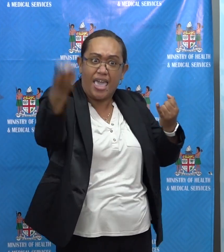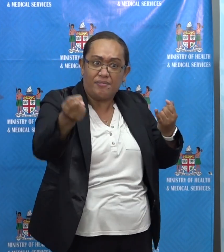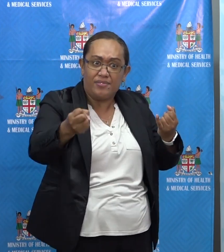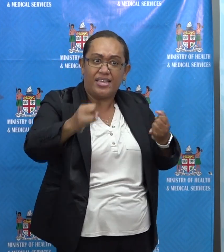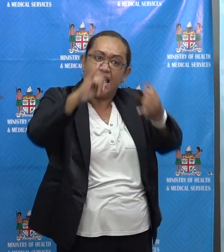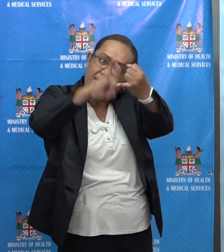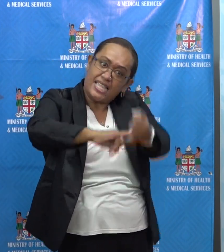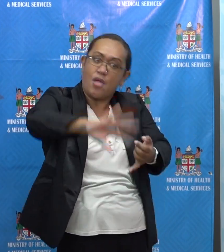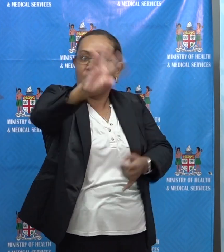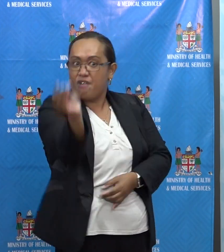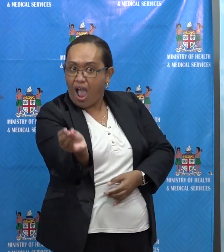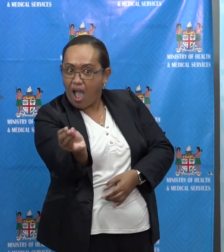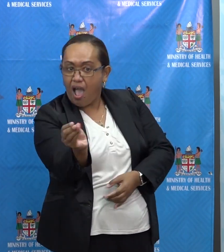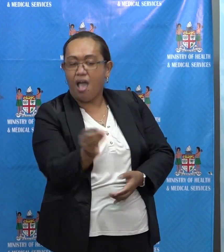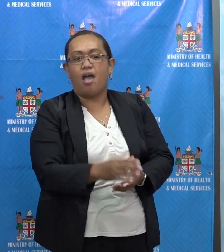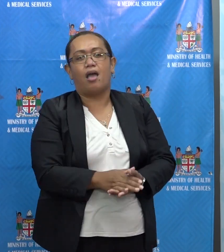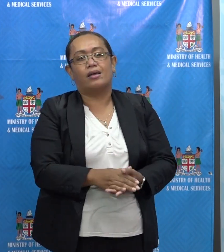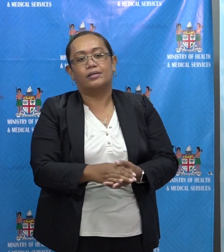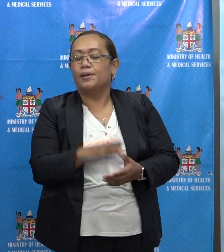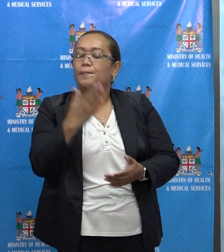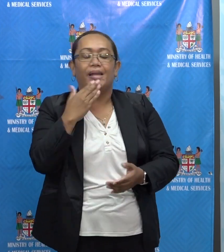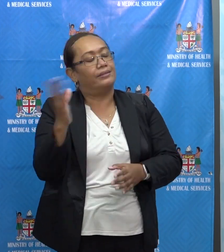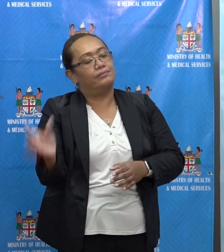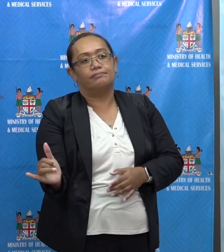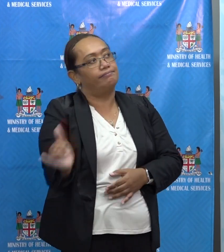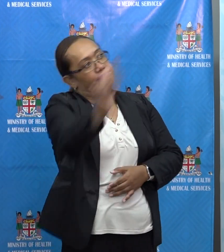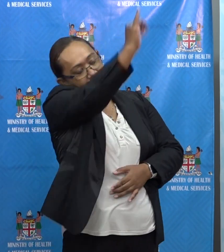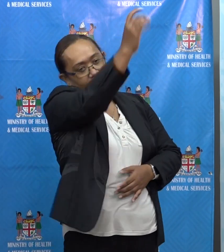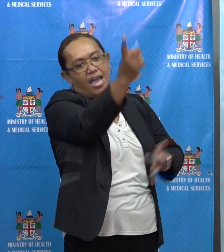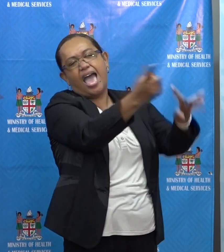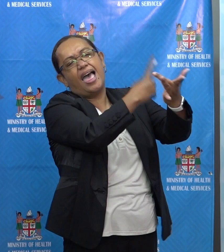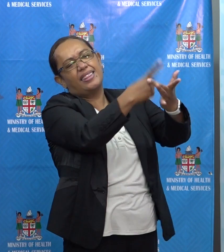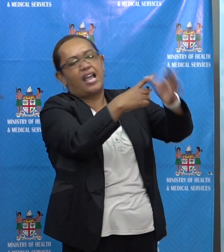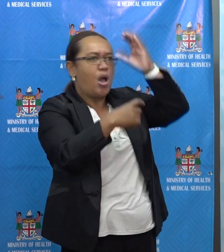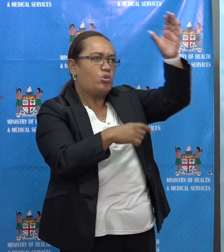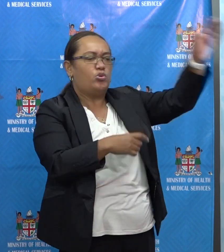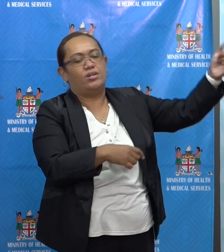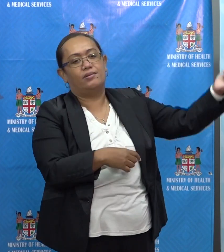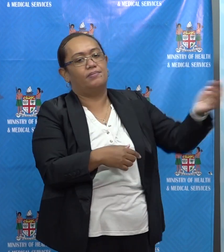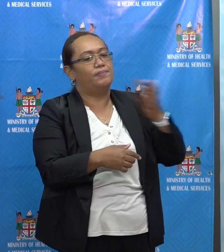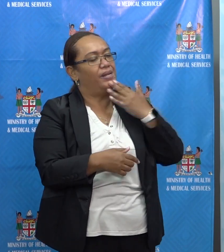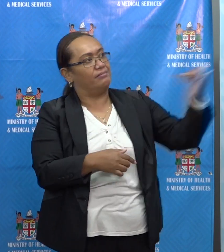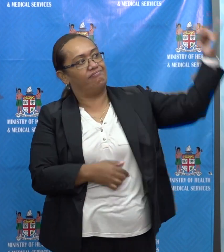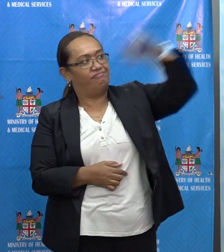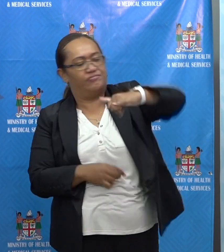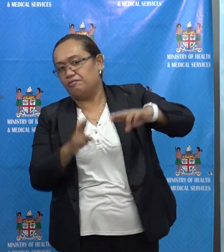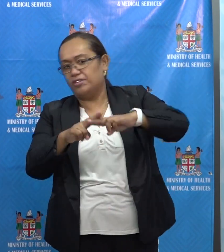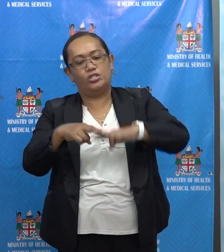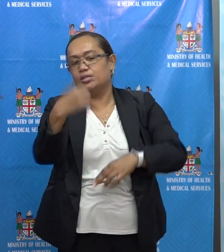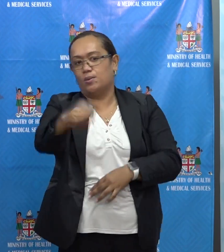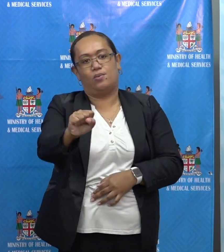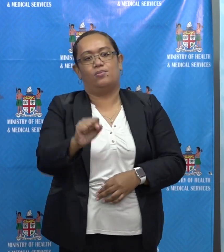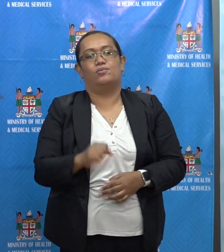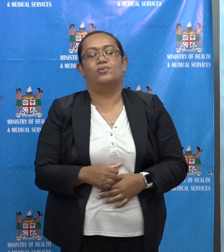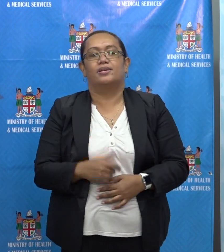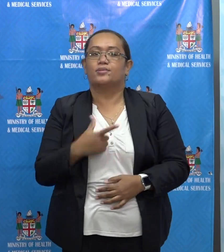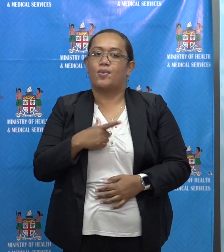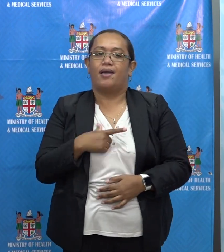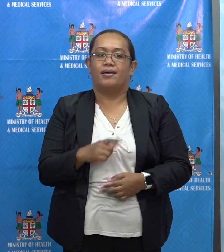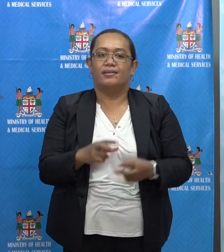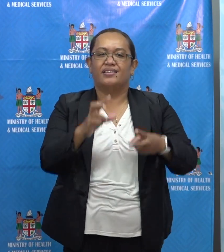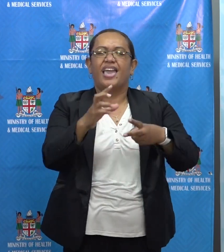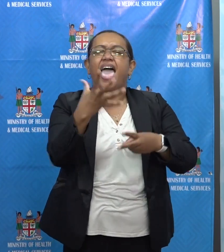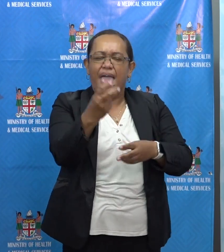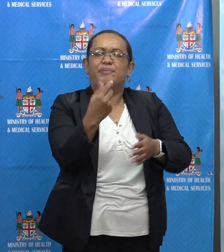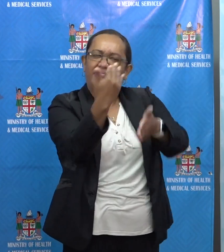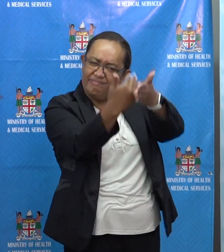Africa, we've asked them to go to another country, stay there for 14 days, absorb the risk of that country before you apply to come to our country. We